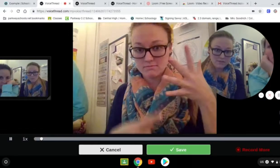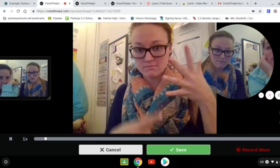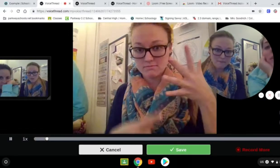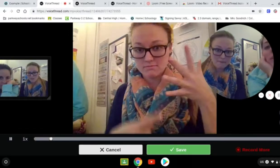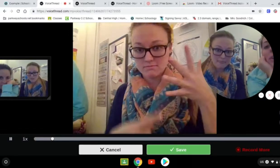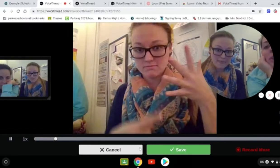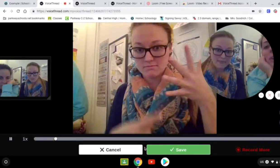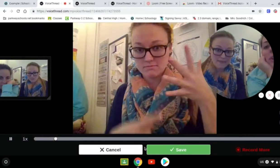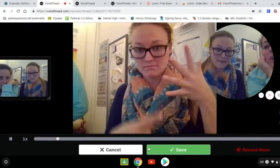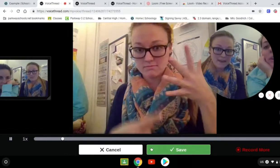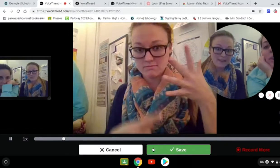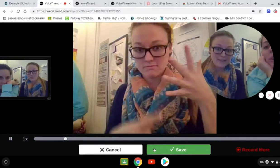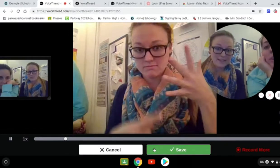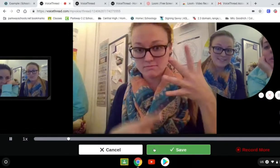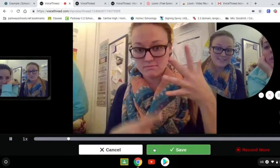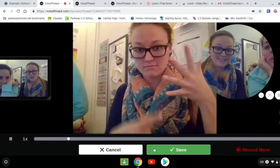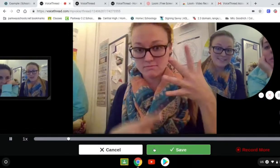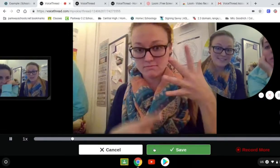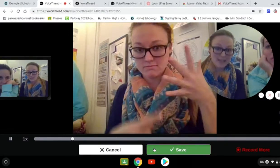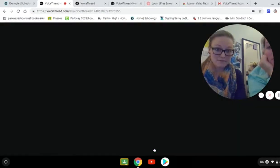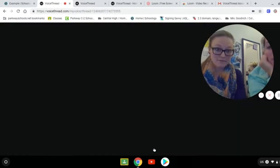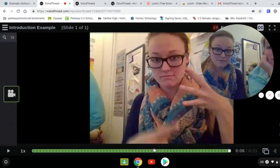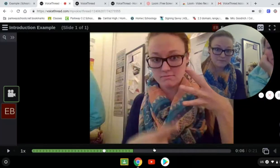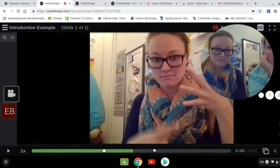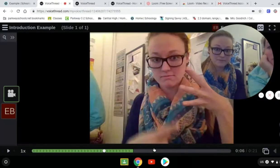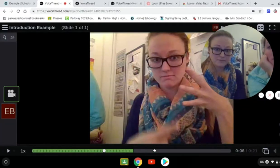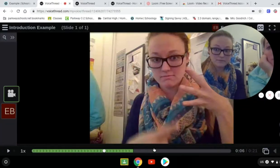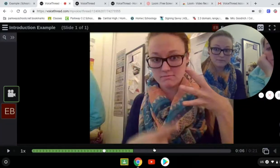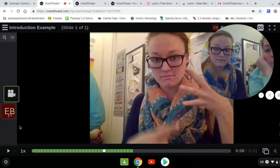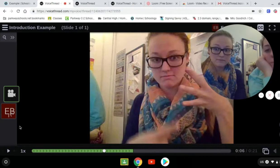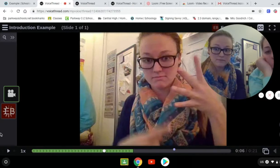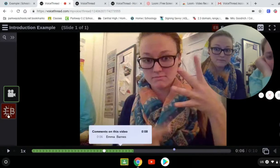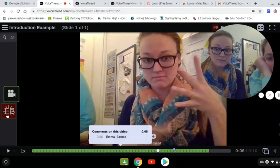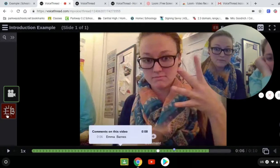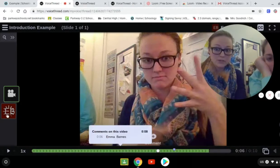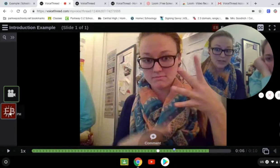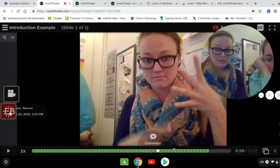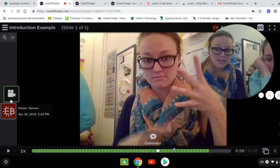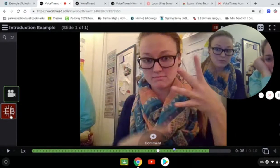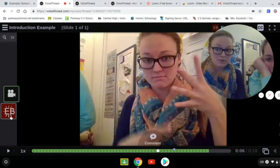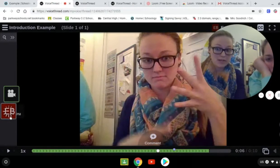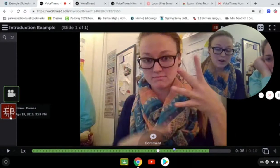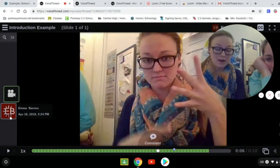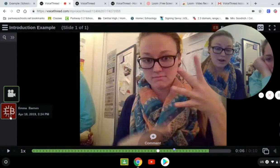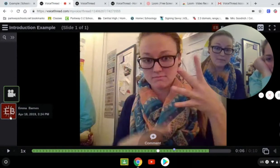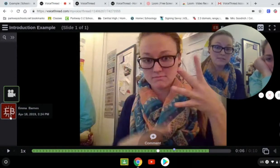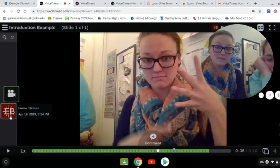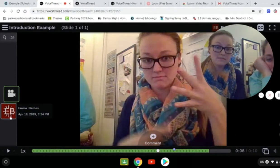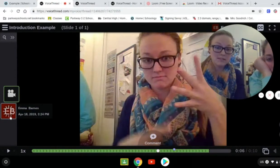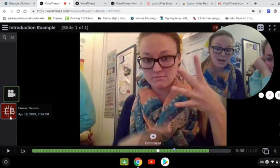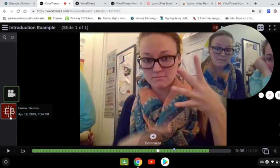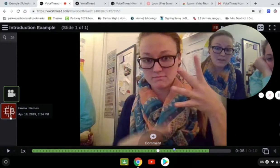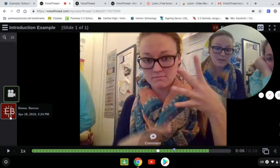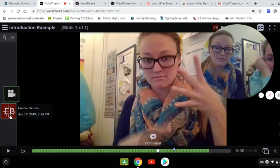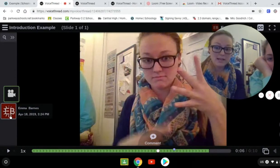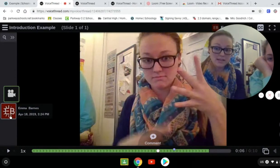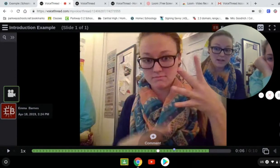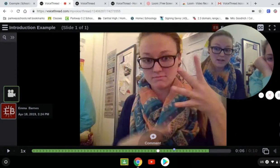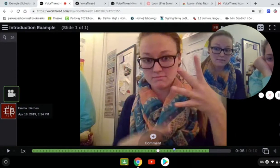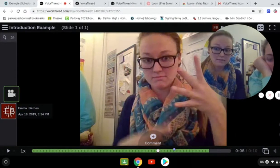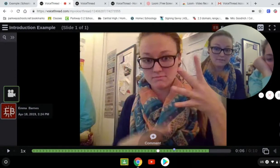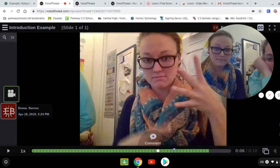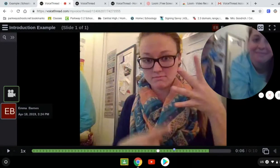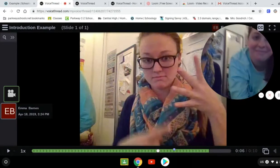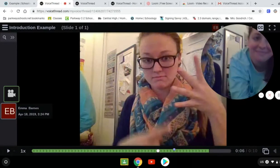upload, and then save. You can now see Emma's recording or Emma's comment right